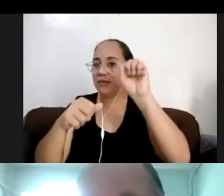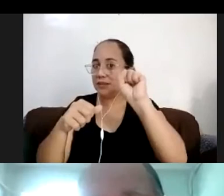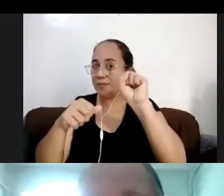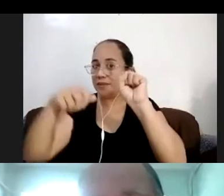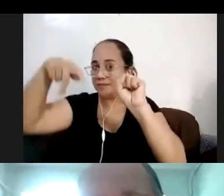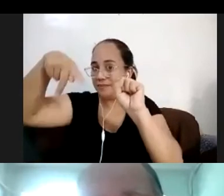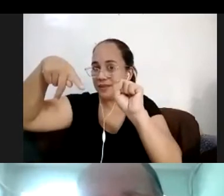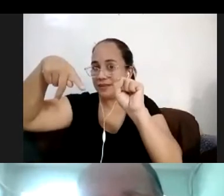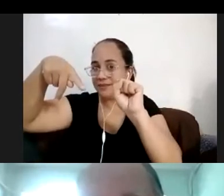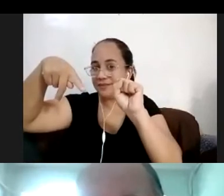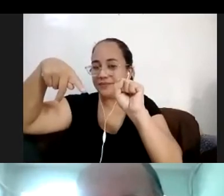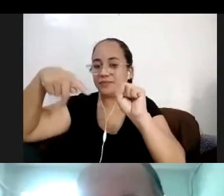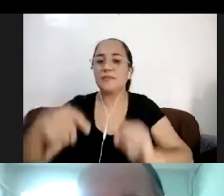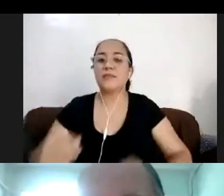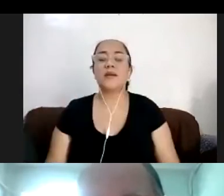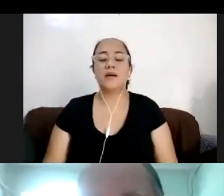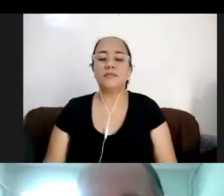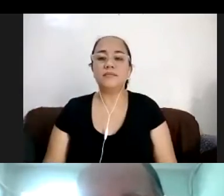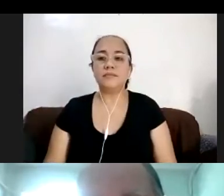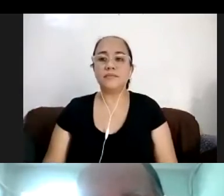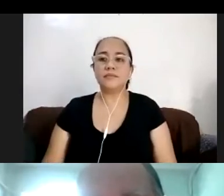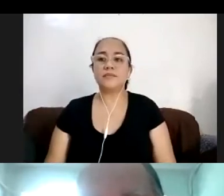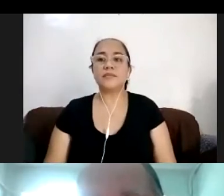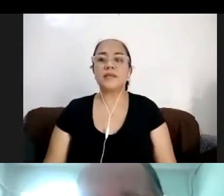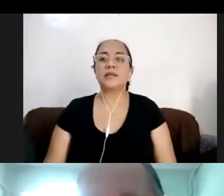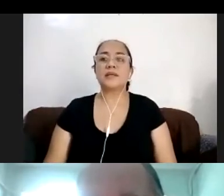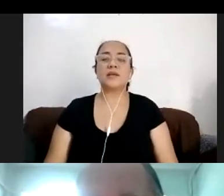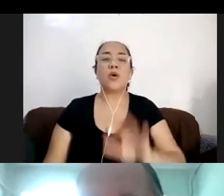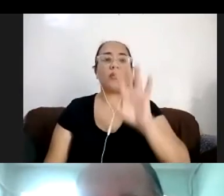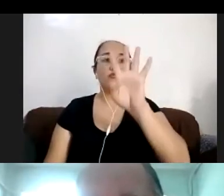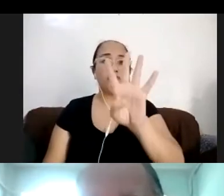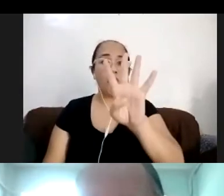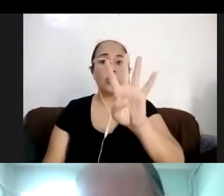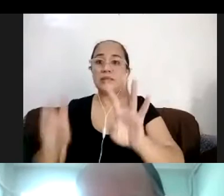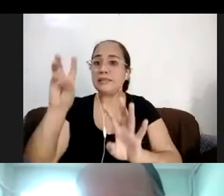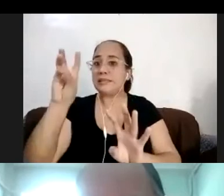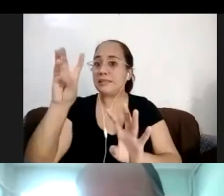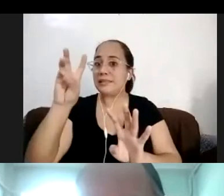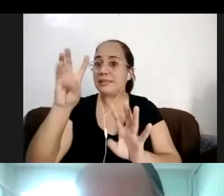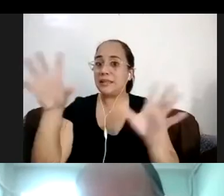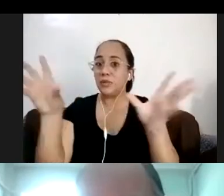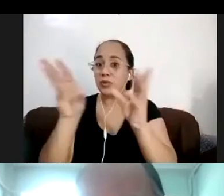Okay. So 4, 16 together, 20.